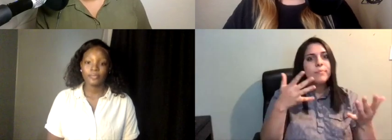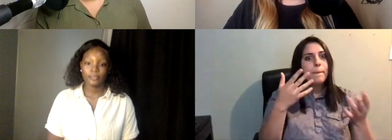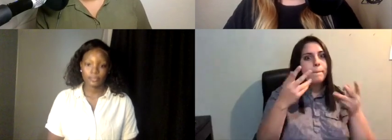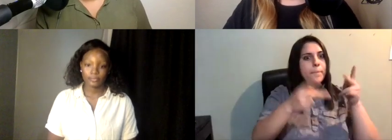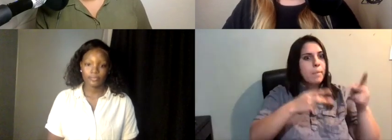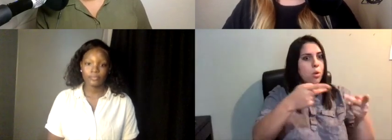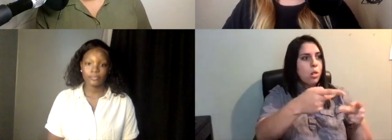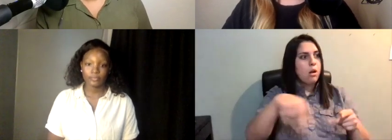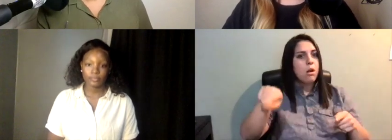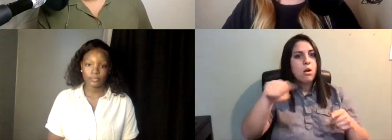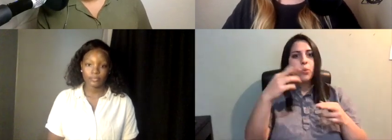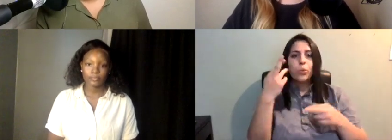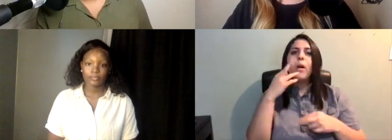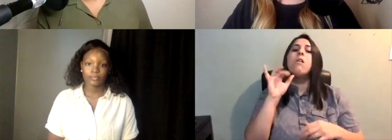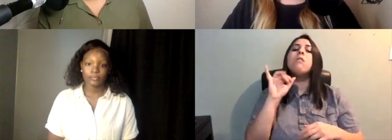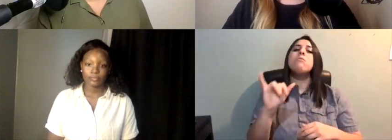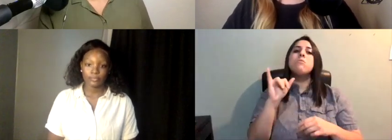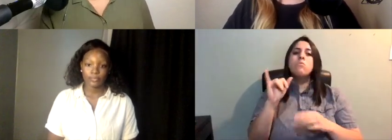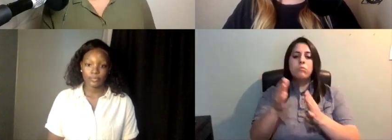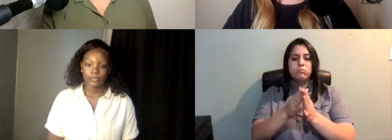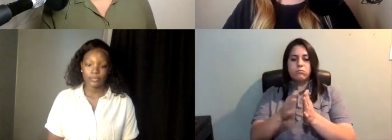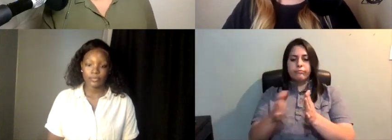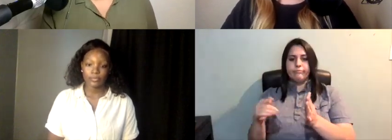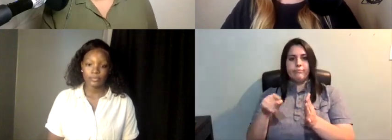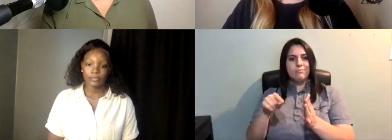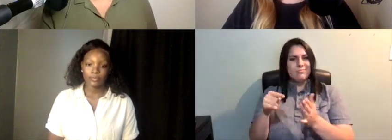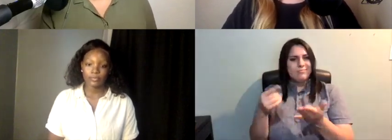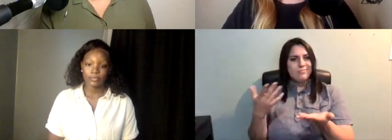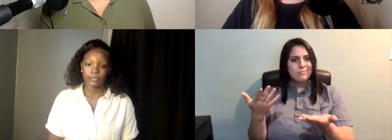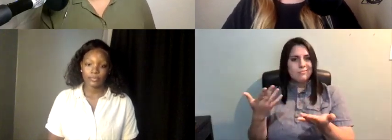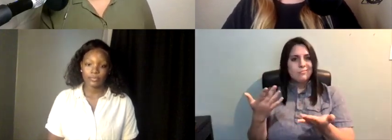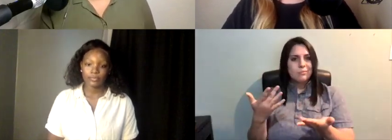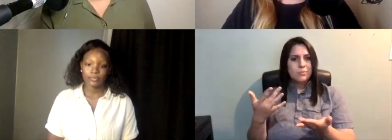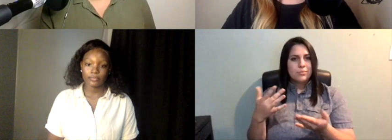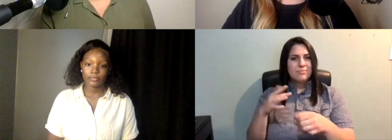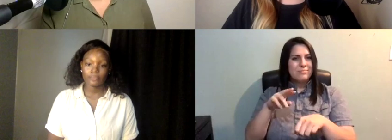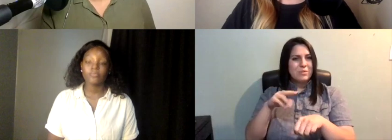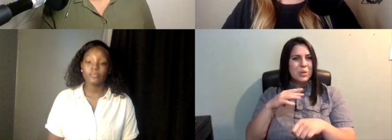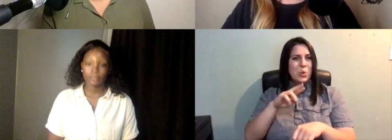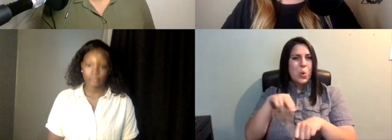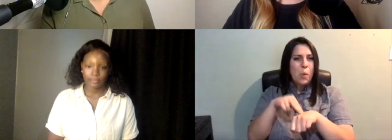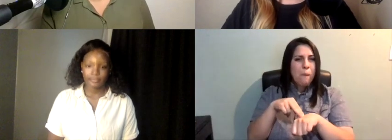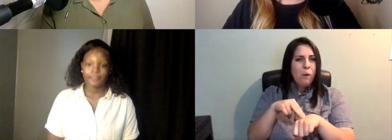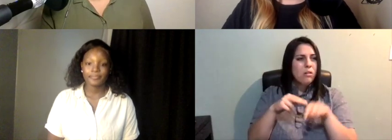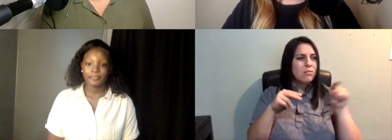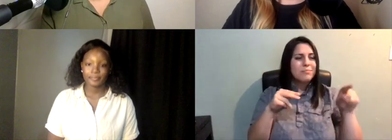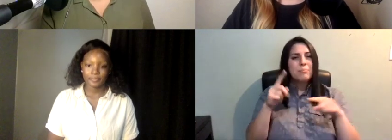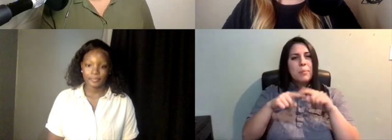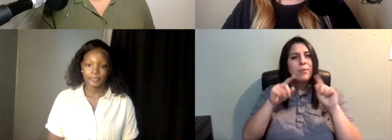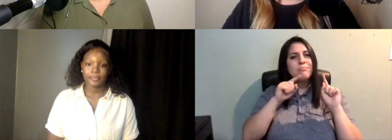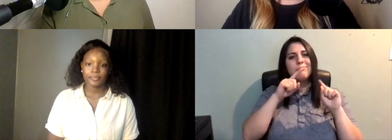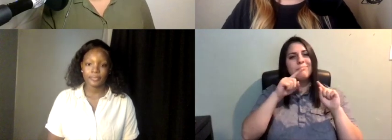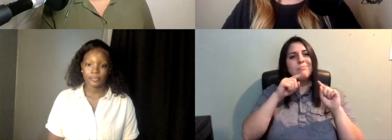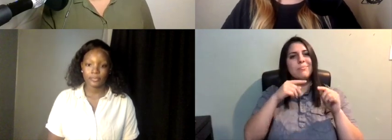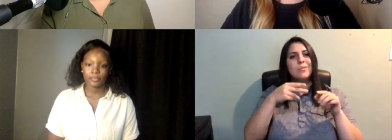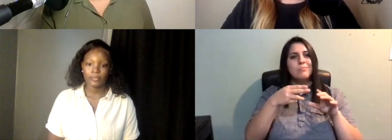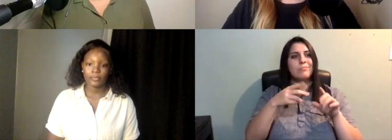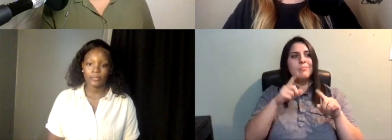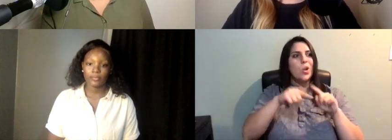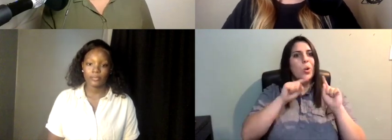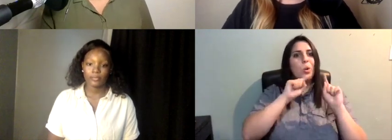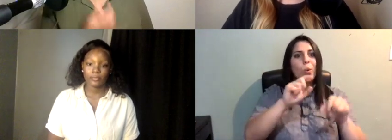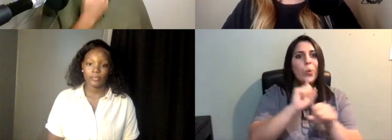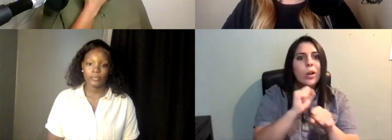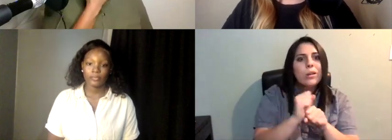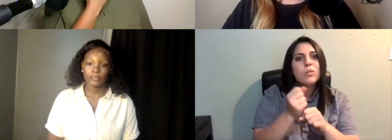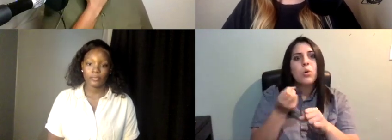layoffs, you know, people couldn't go into the office, couldn't go in, all these things. So it's actually a pretty good time if you did